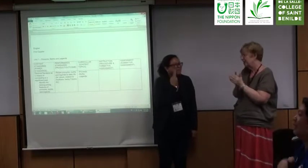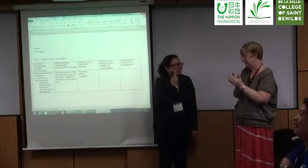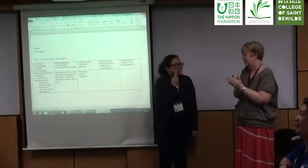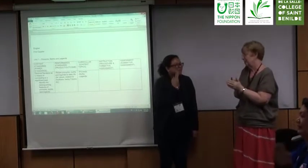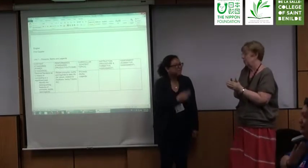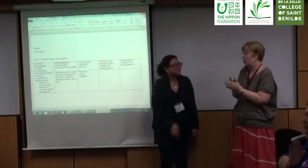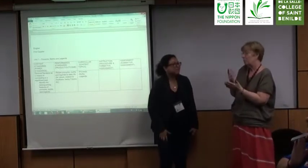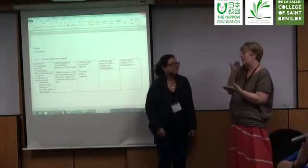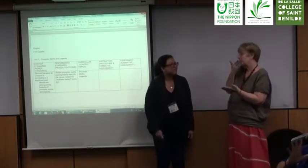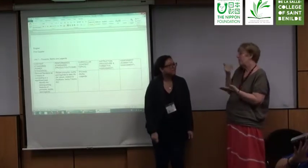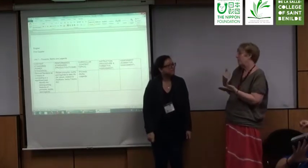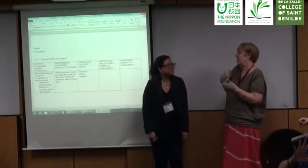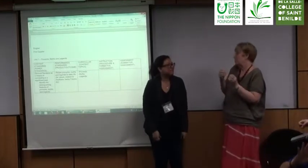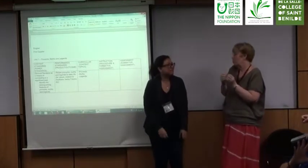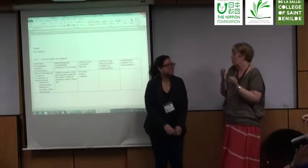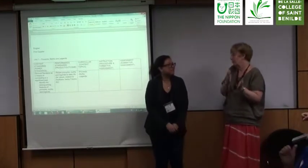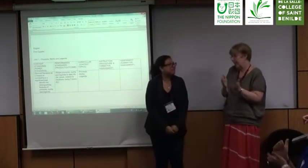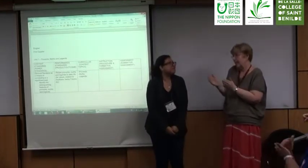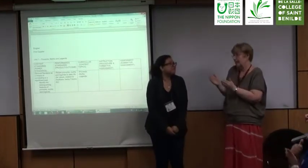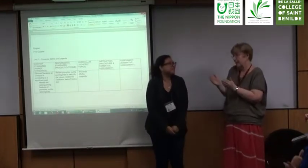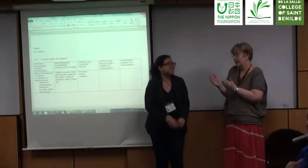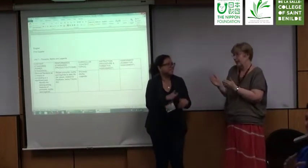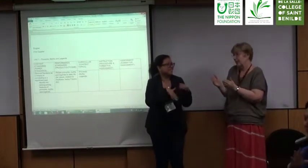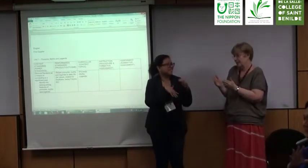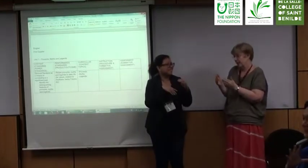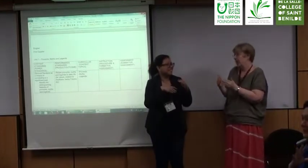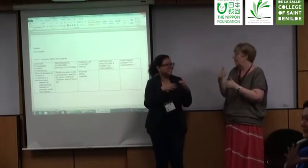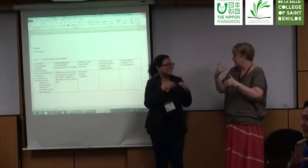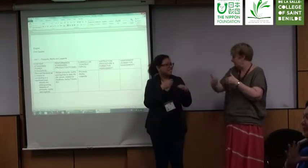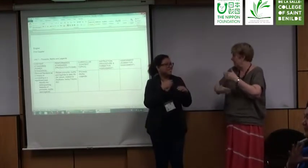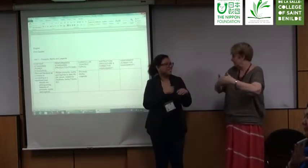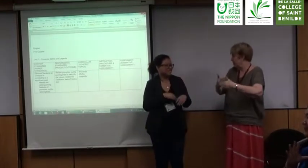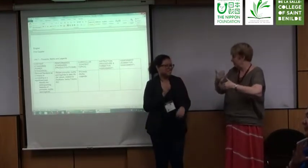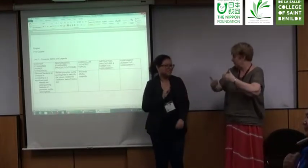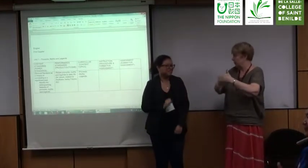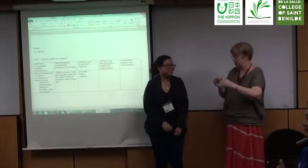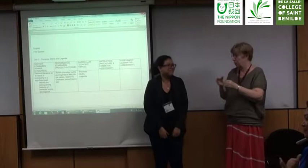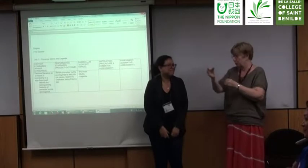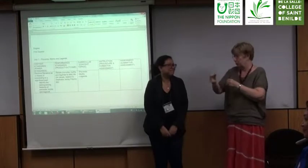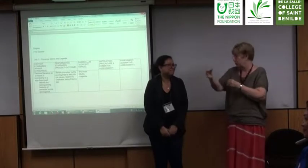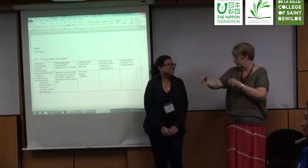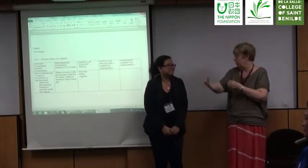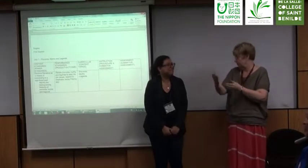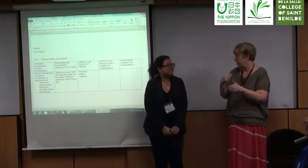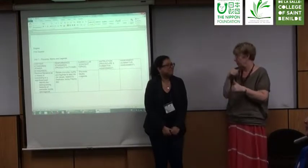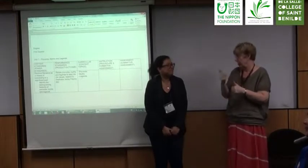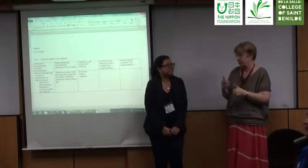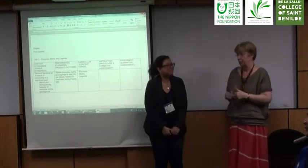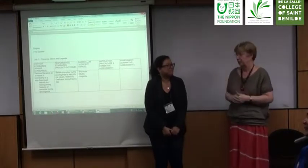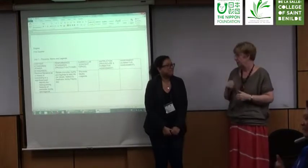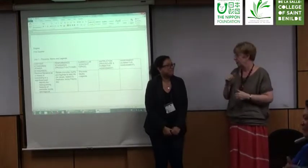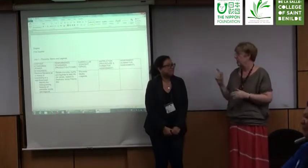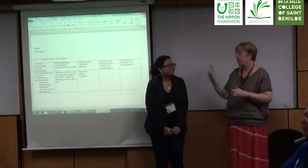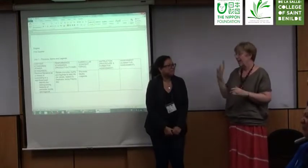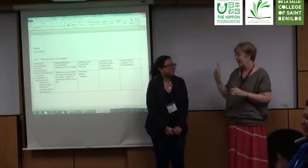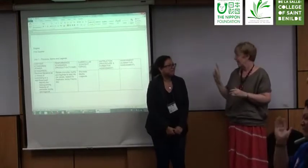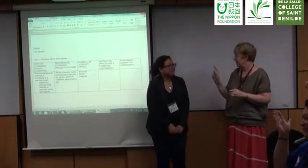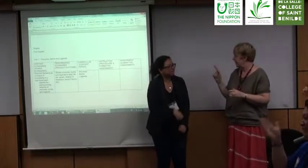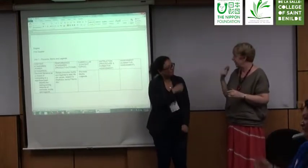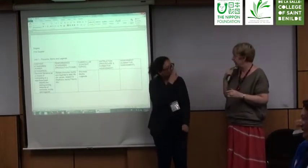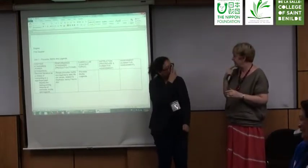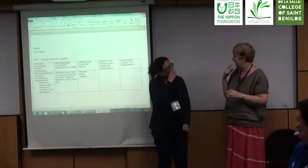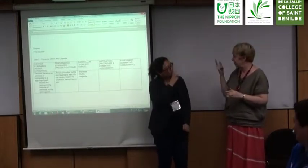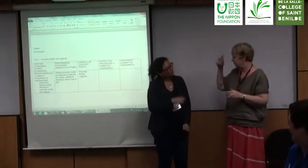hour. So, but it's better to have more planned, and then you can, just postpone it, depending on what you want.